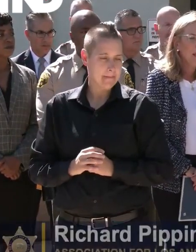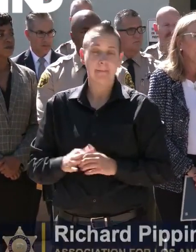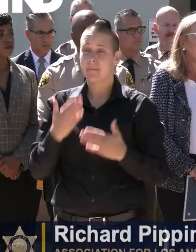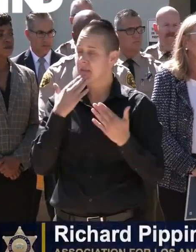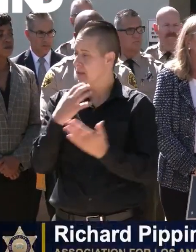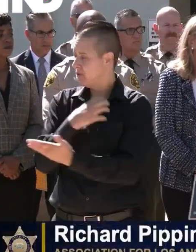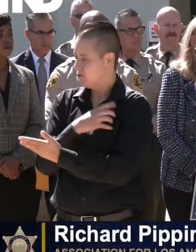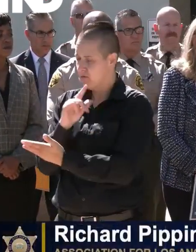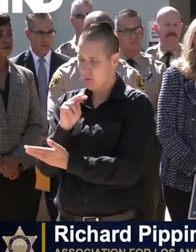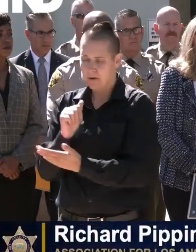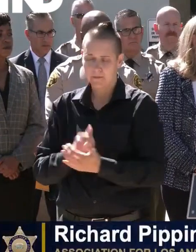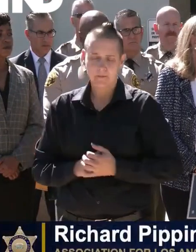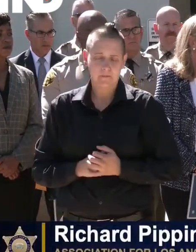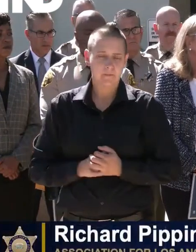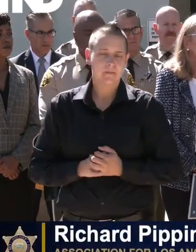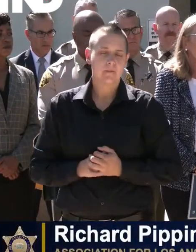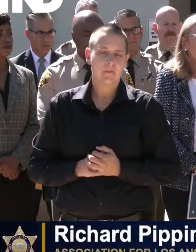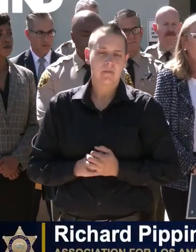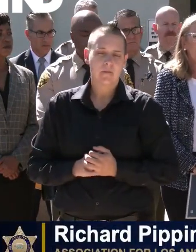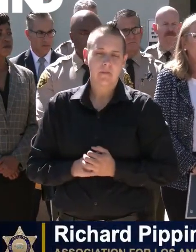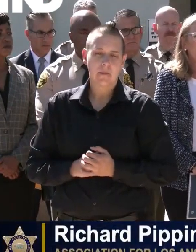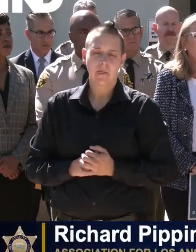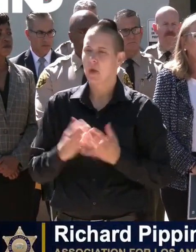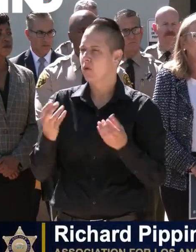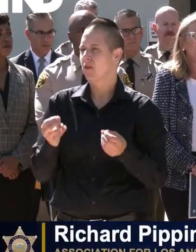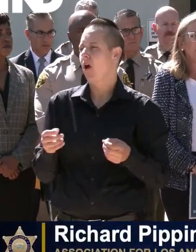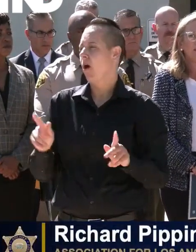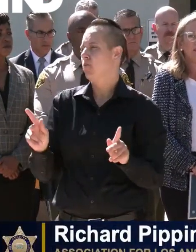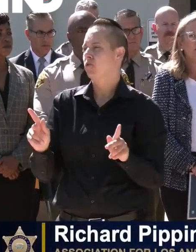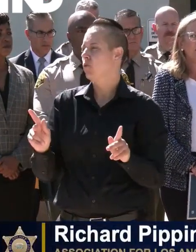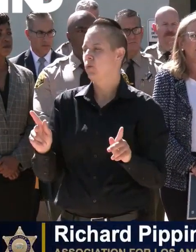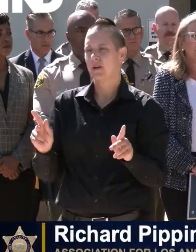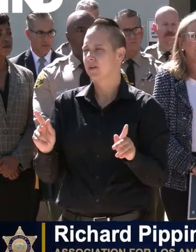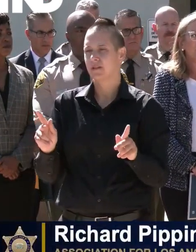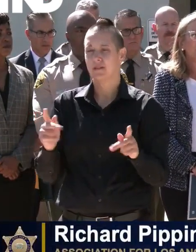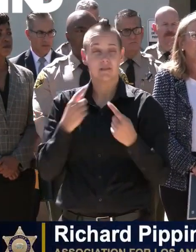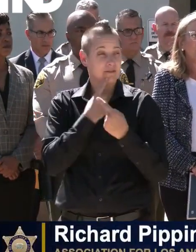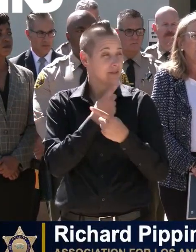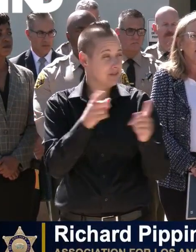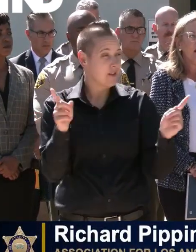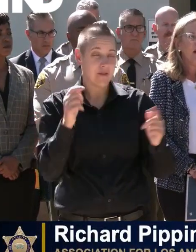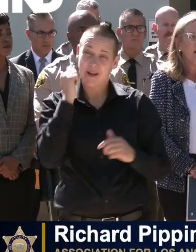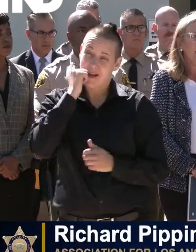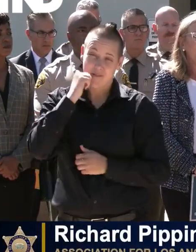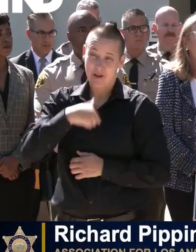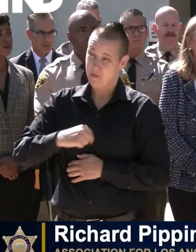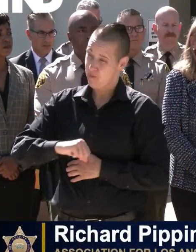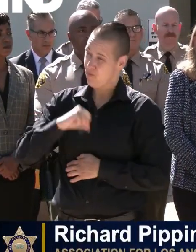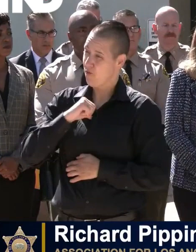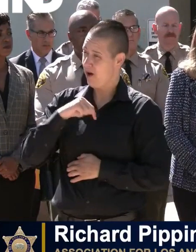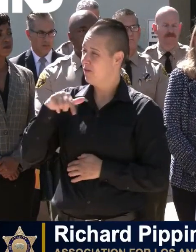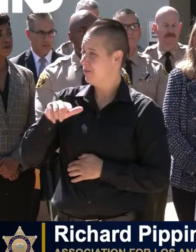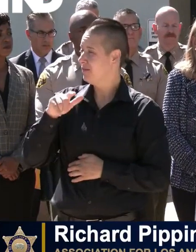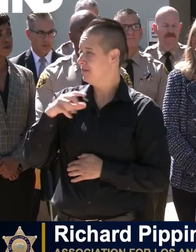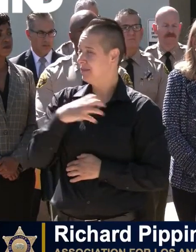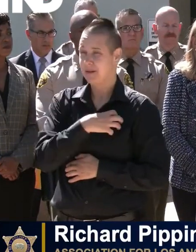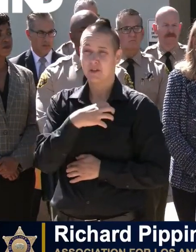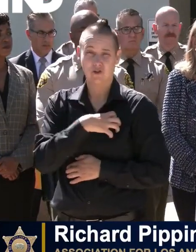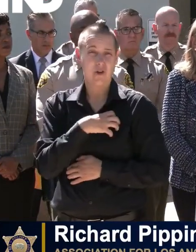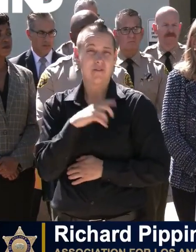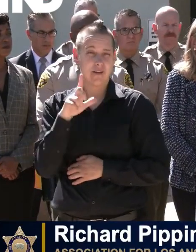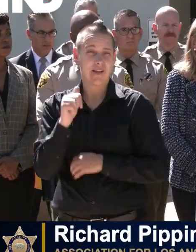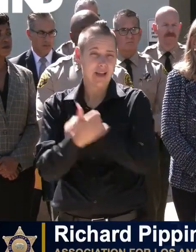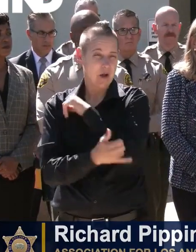Thank you, Sheriff Luna. I'd just like to take an opportunity to tell all of you that every day I'm proud to be Los Angeles County Deputy